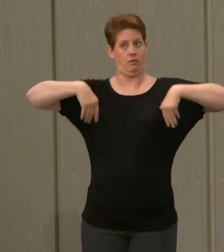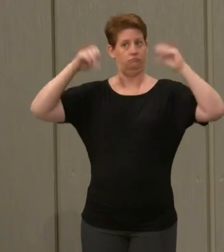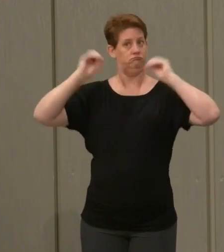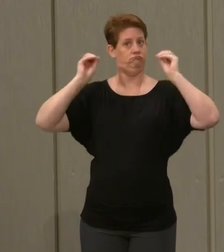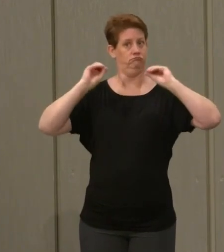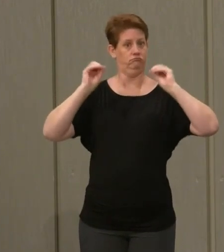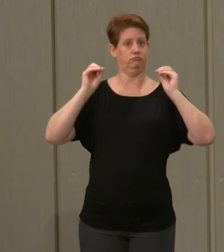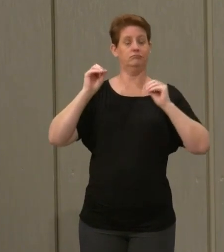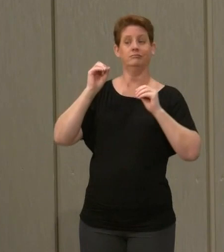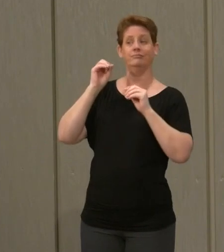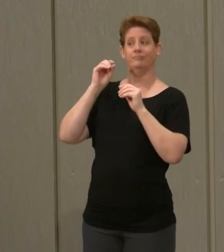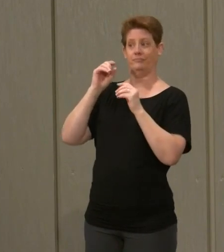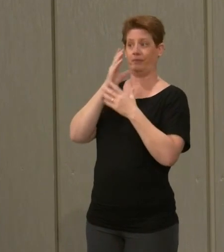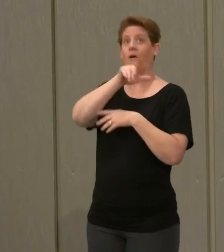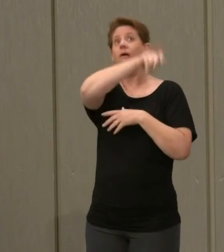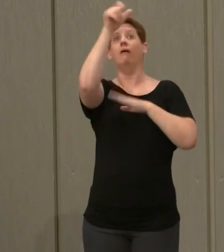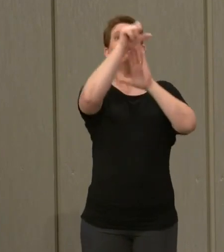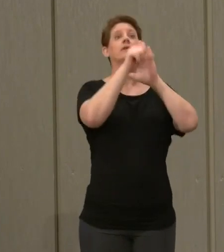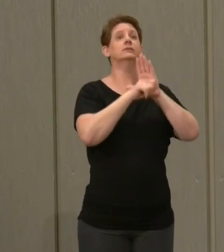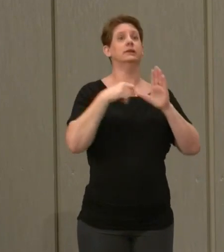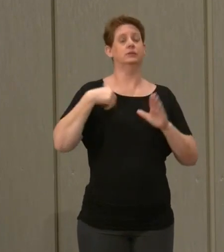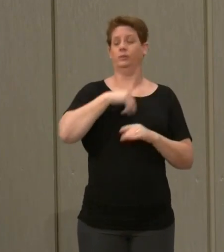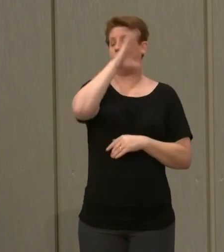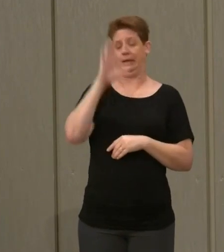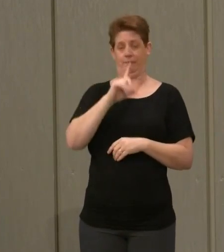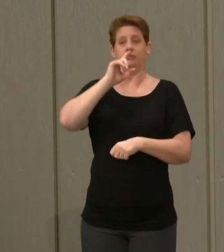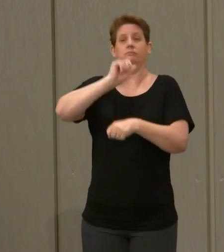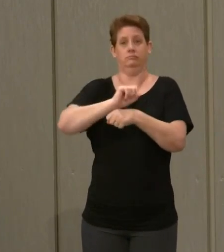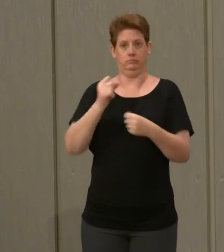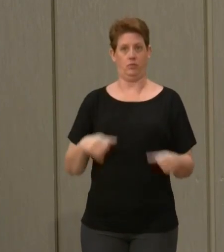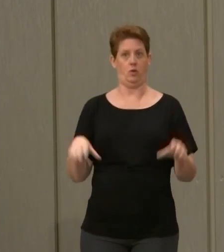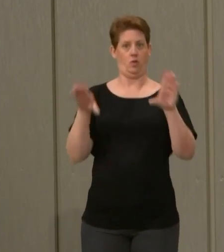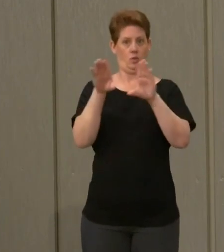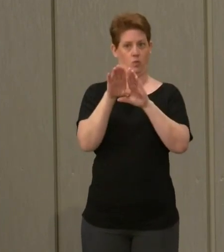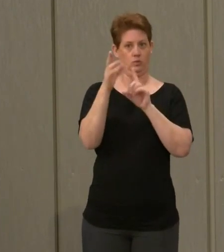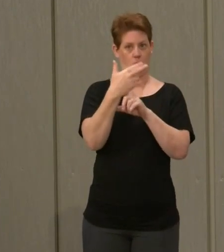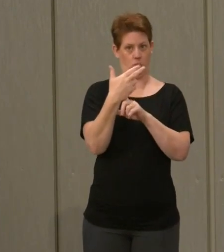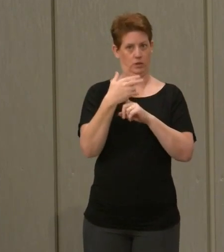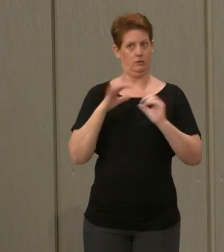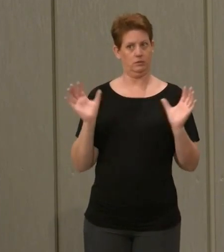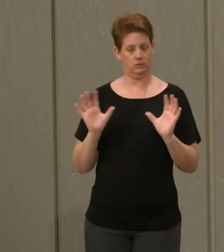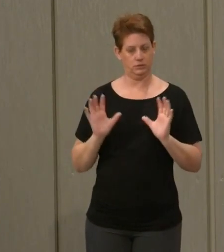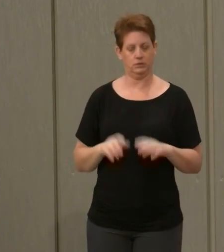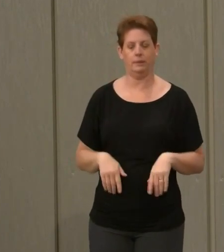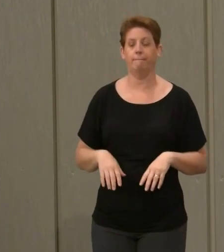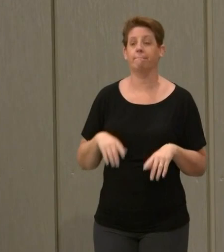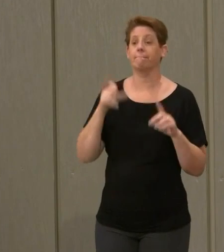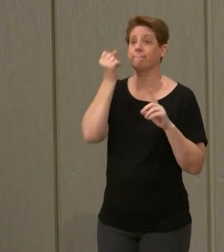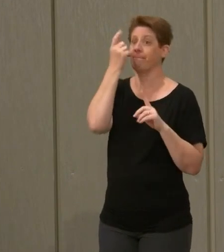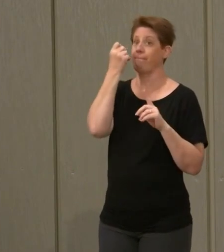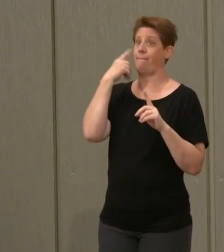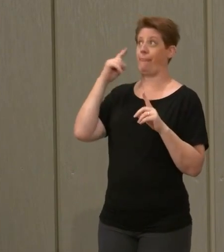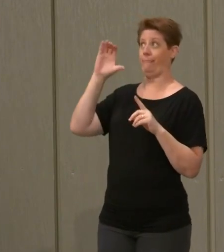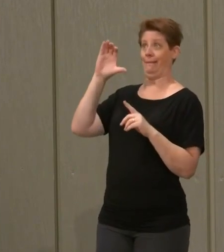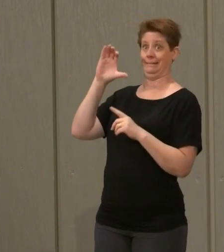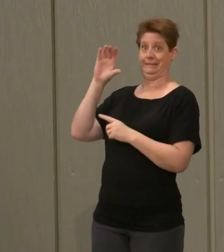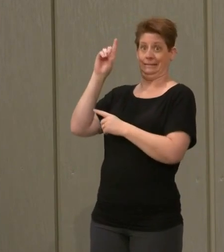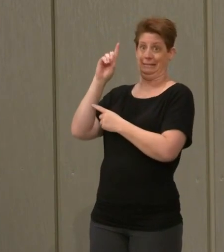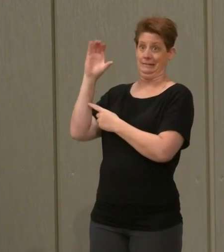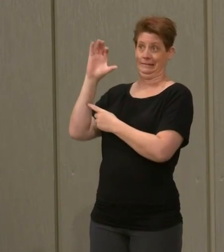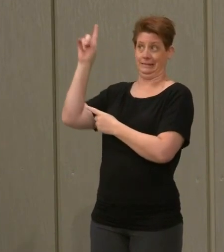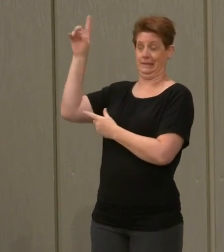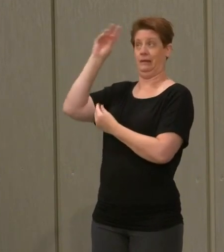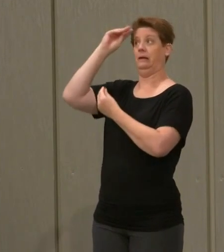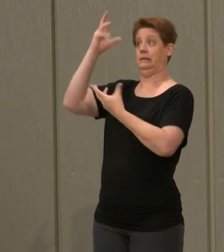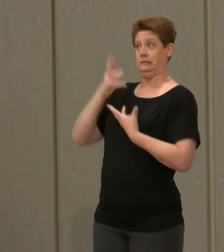they did that in some other states, but we never did that. Of course, when the Centers for Disease Control issued a